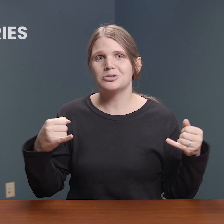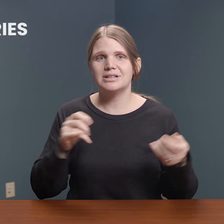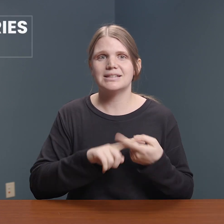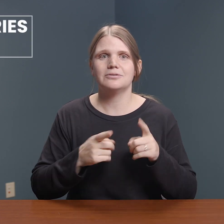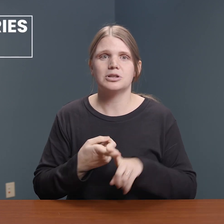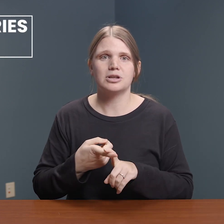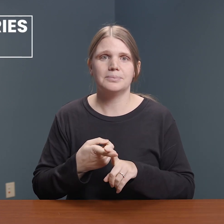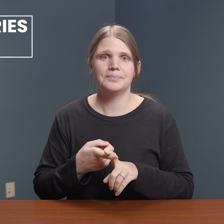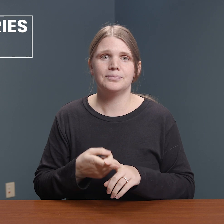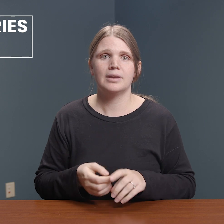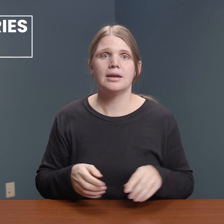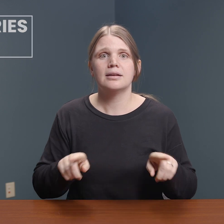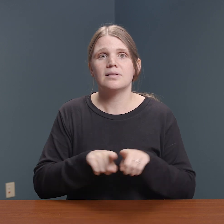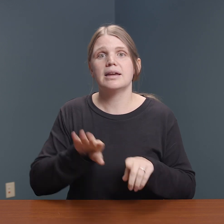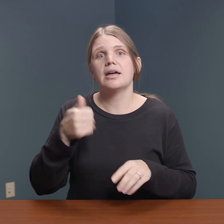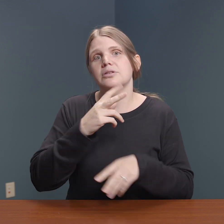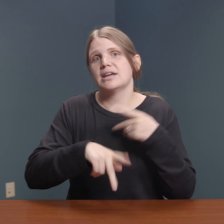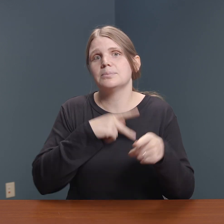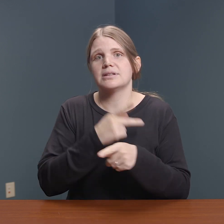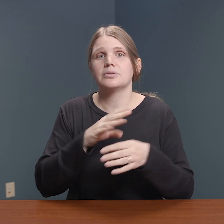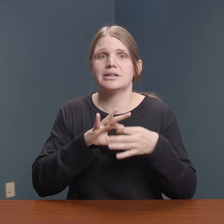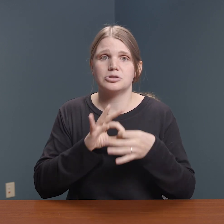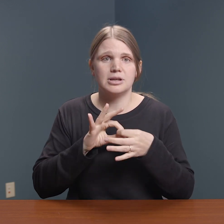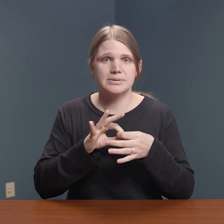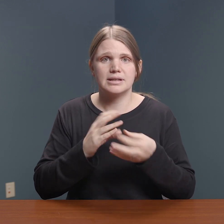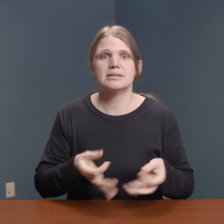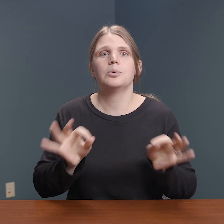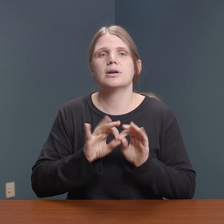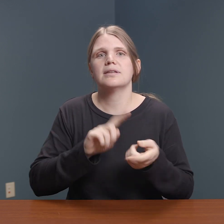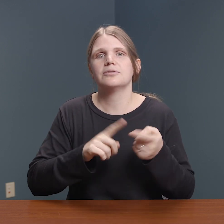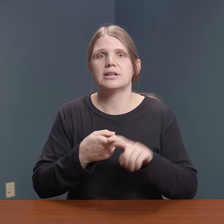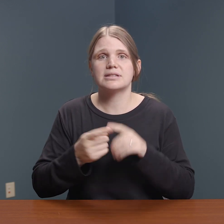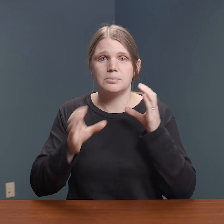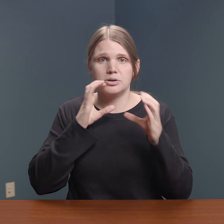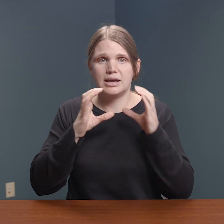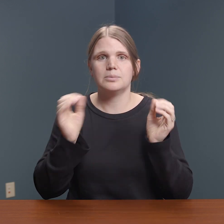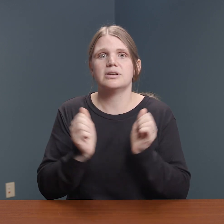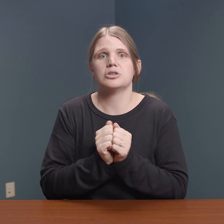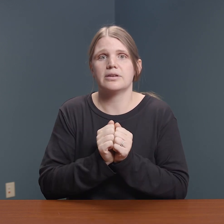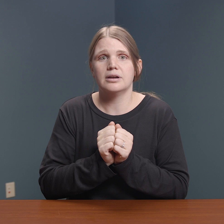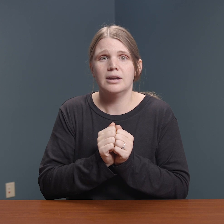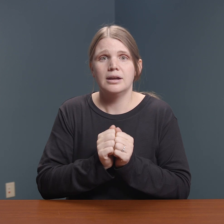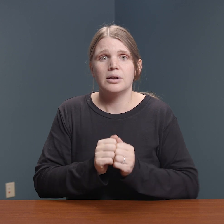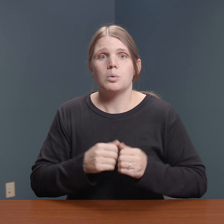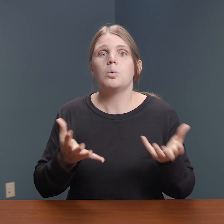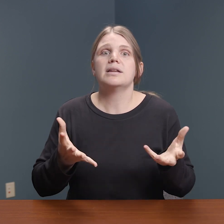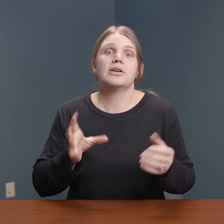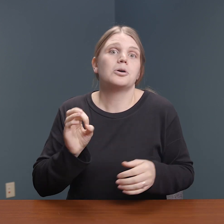Boundaries in friendship. Like other types of relationships, it's important that friends communicate with each other what they're